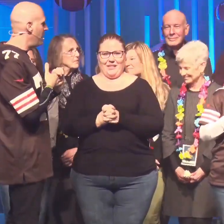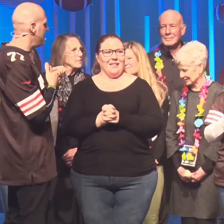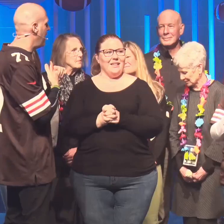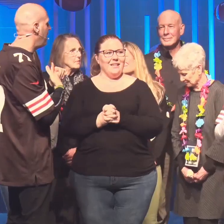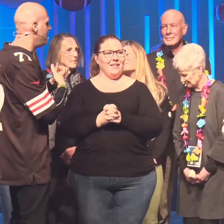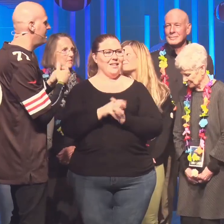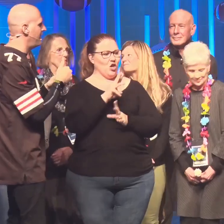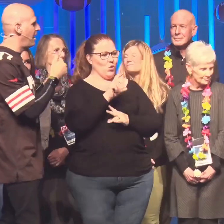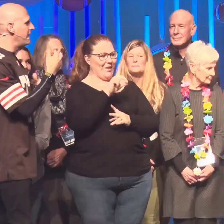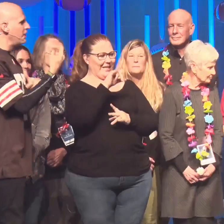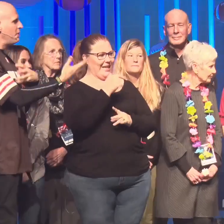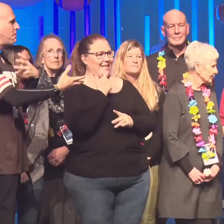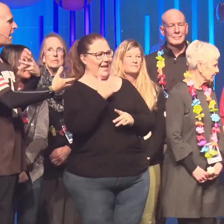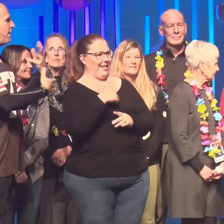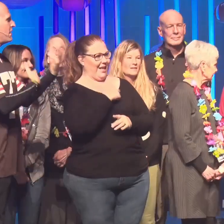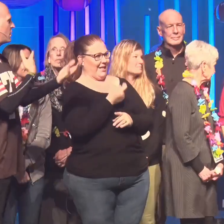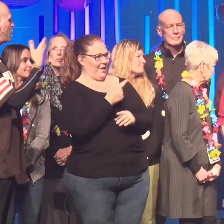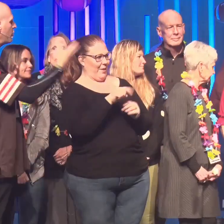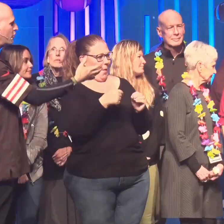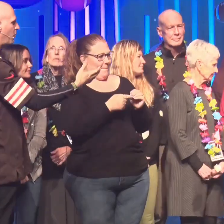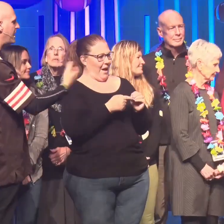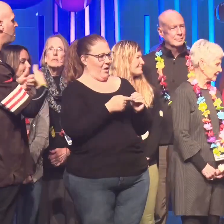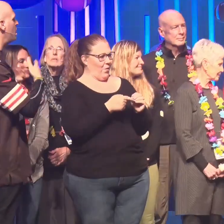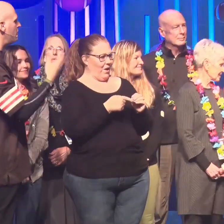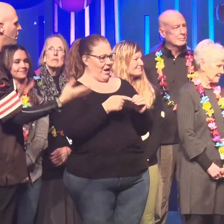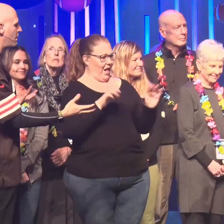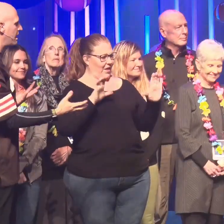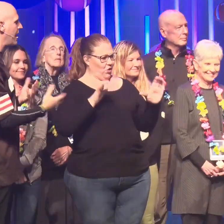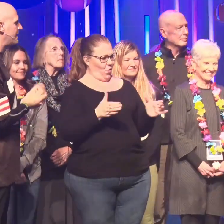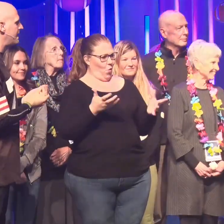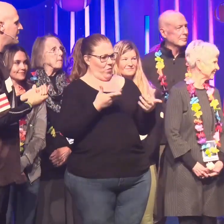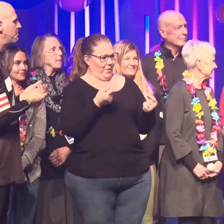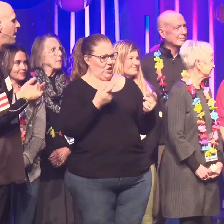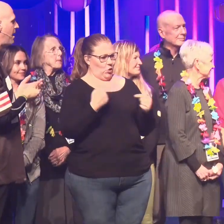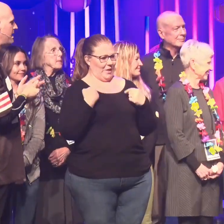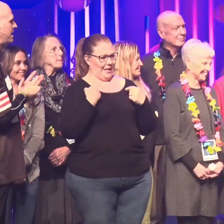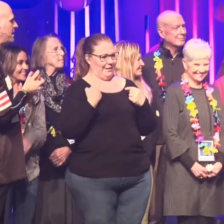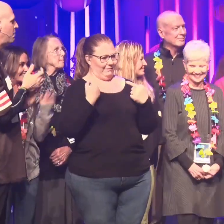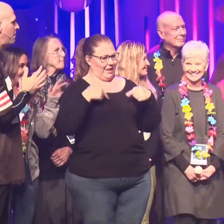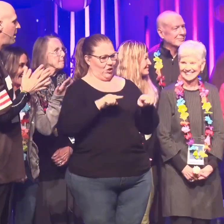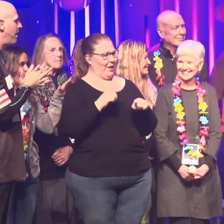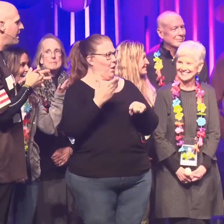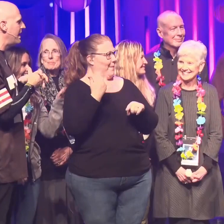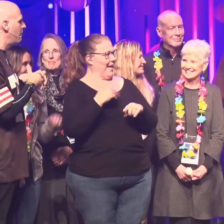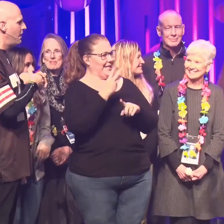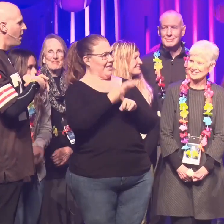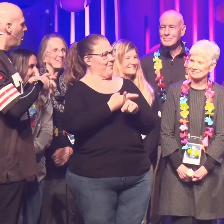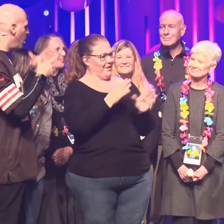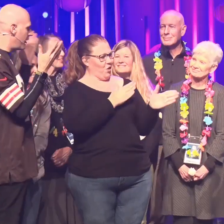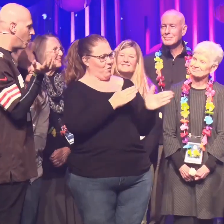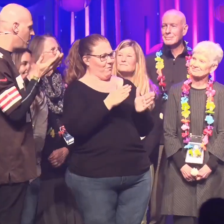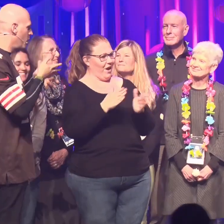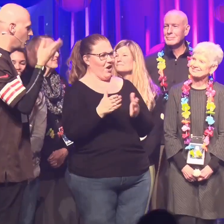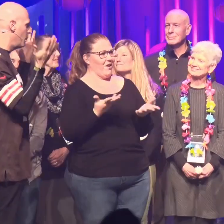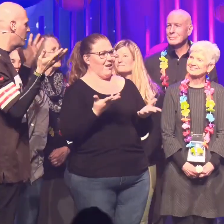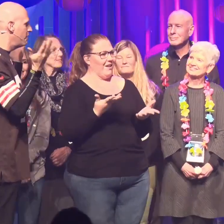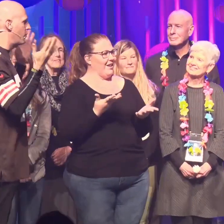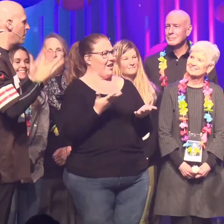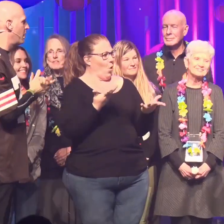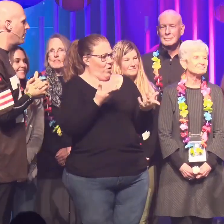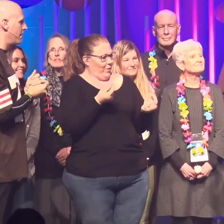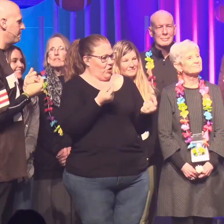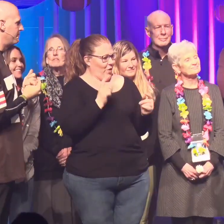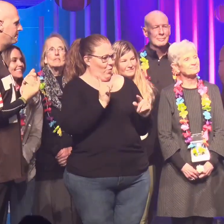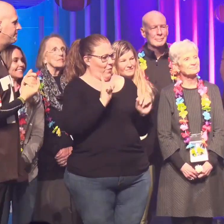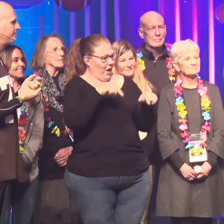So Wendy, tell us a little bit about this crew, what they've been doing over the last 6 months as they're preparing, and what we're doing,